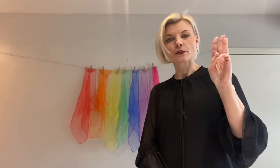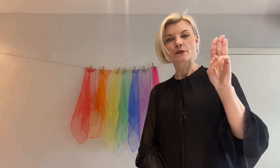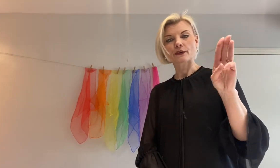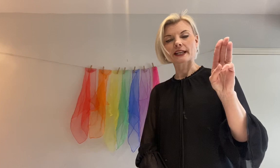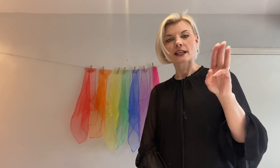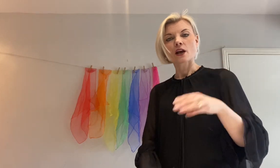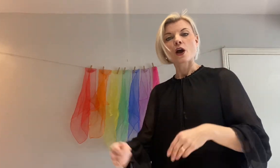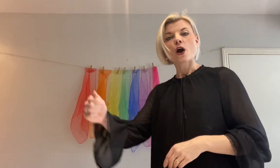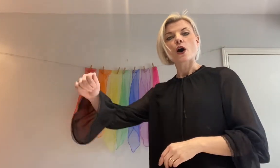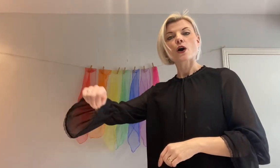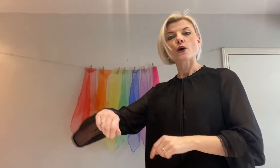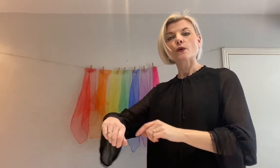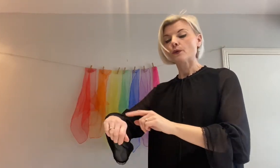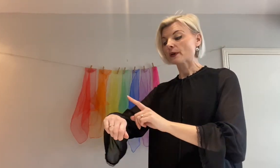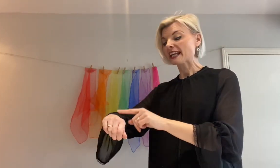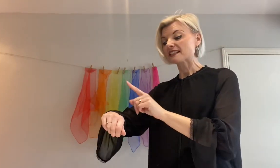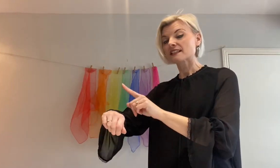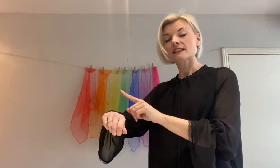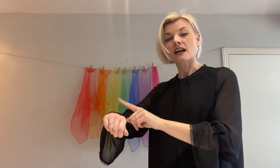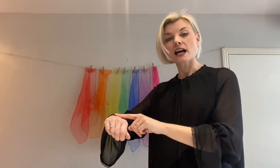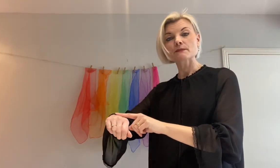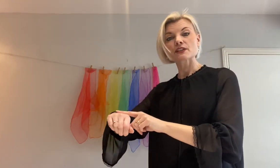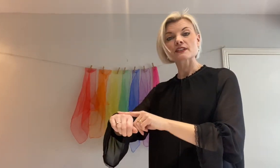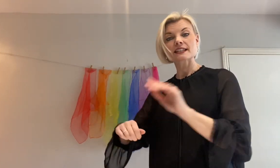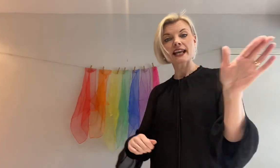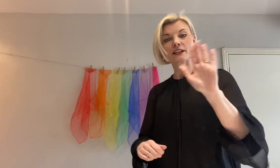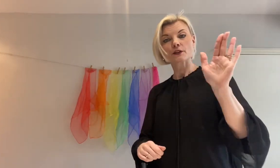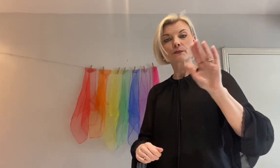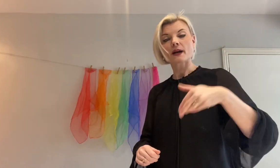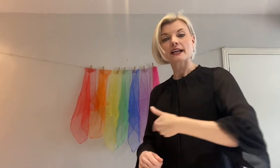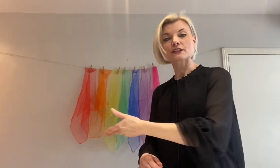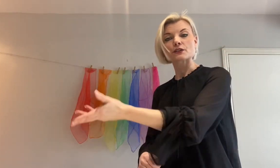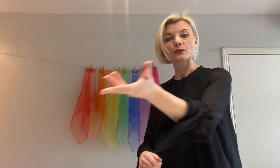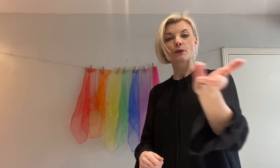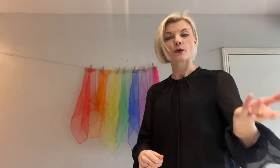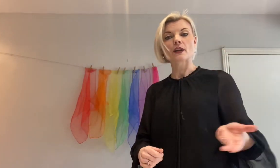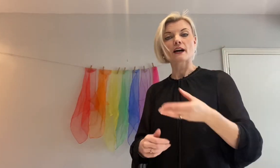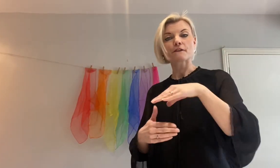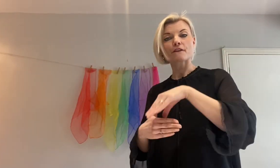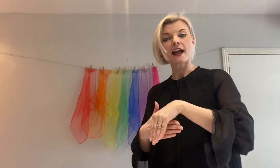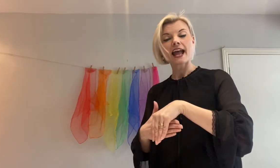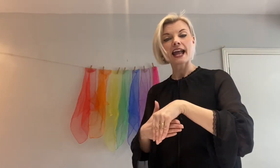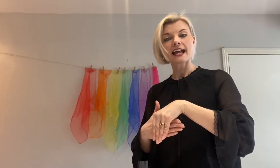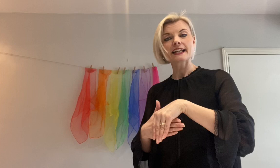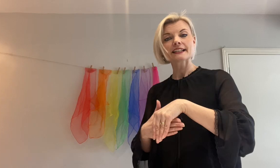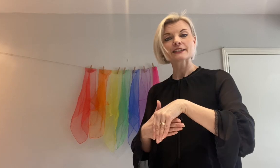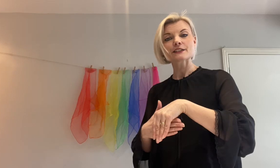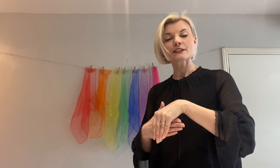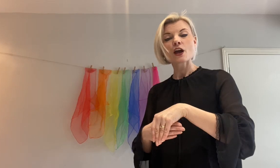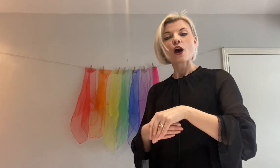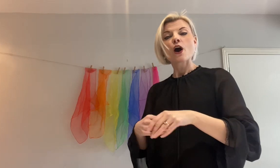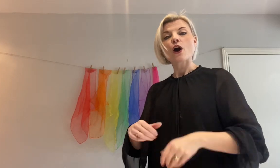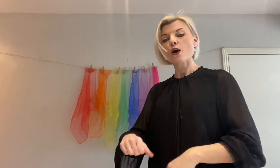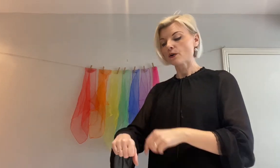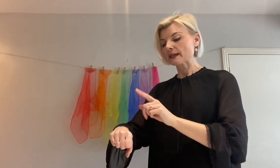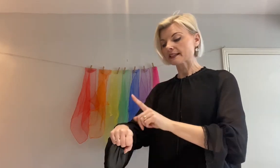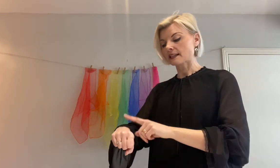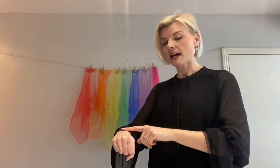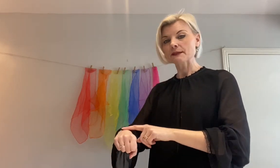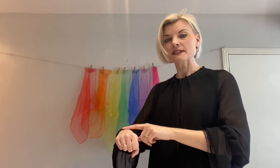1, 2, 3. Oh, it's time to say goodbye to all our friends. Oh, it's time to